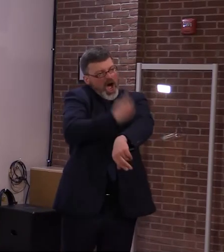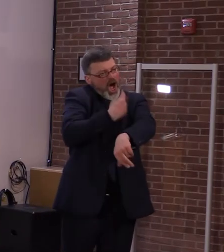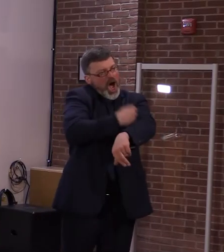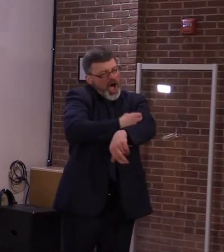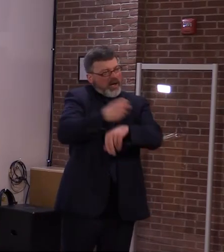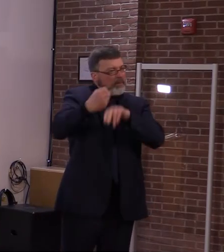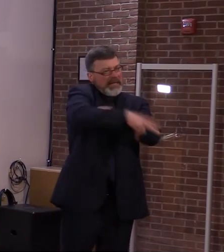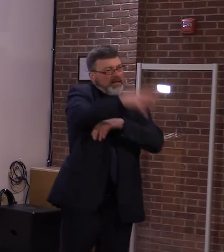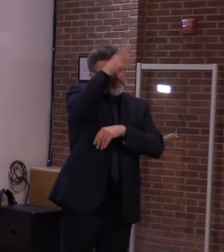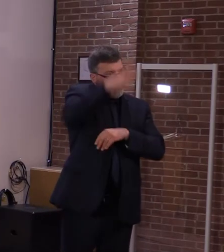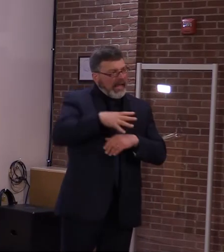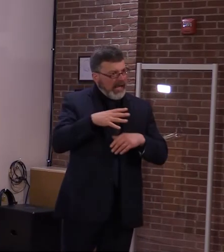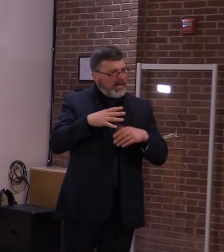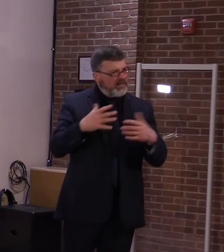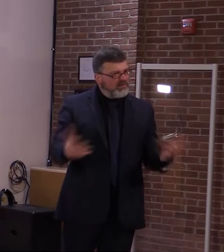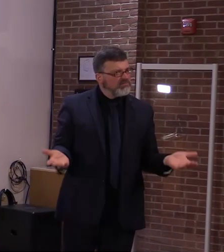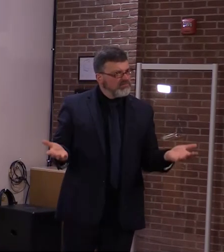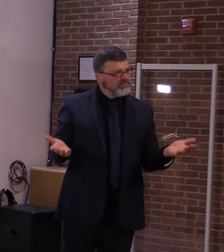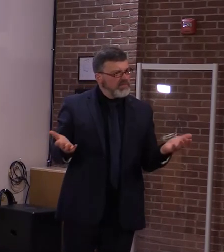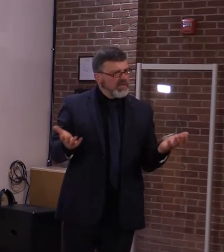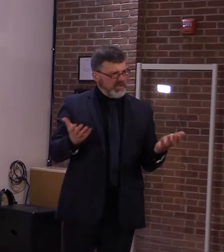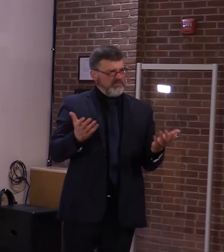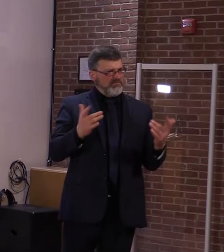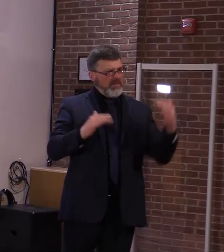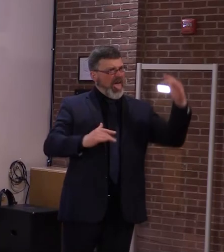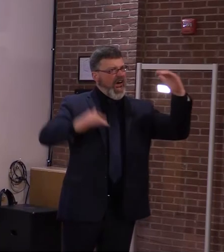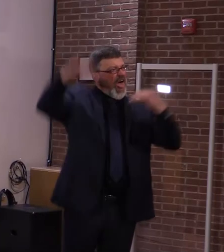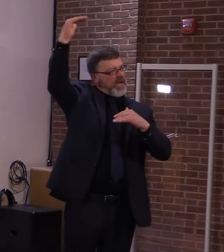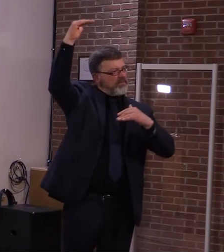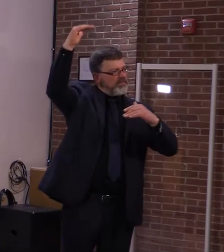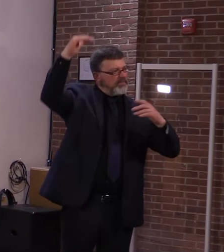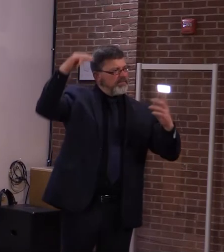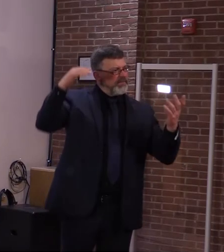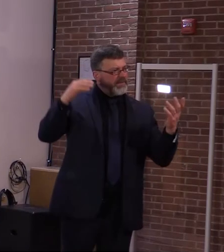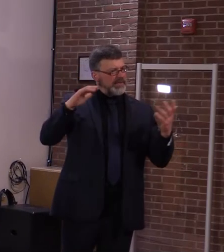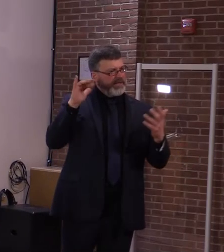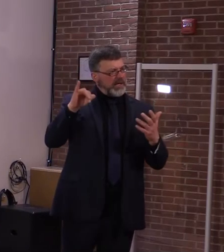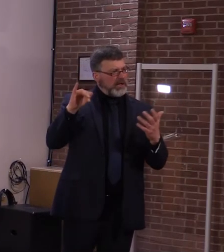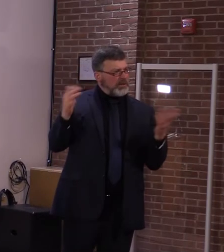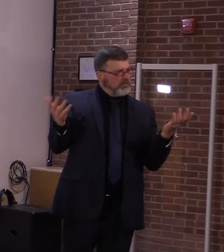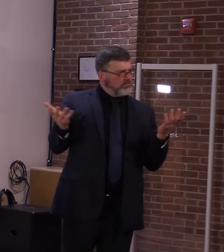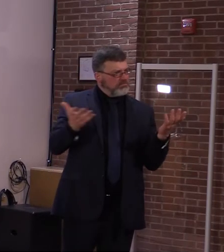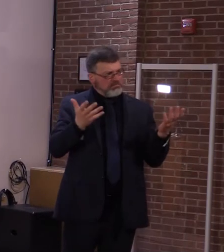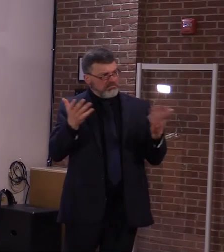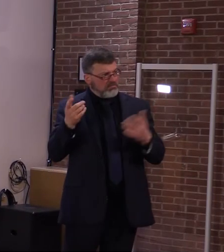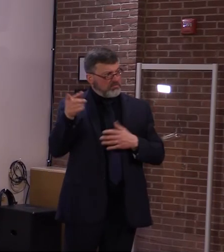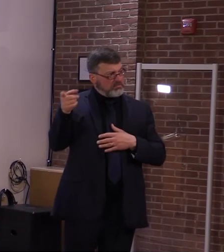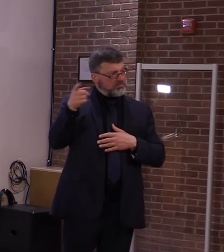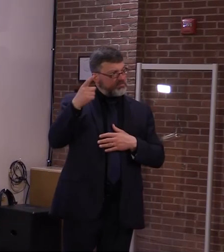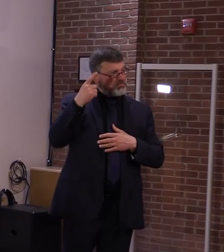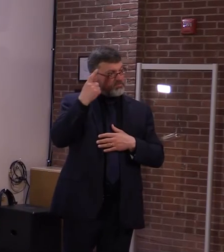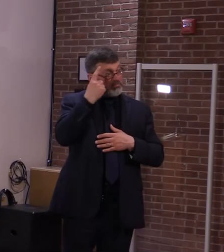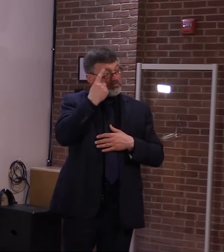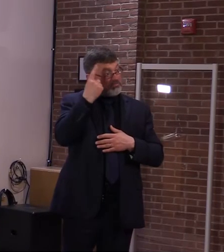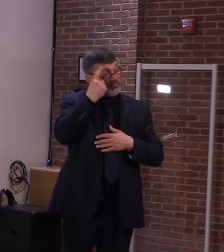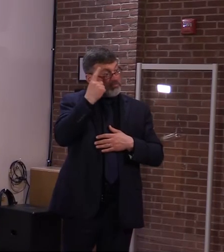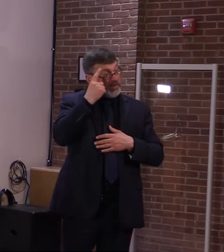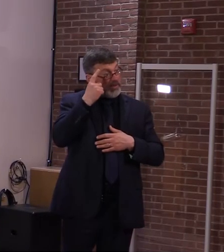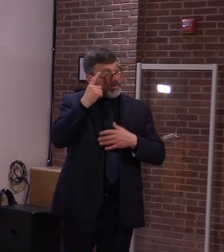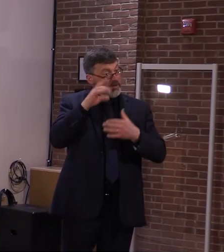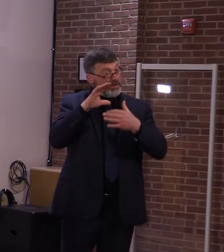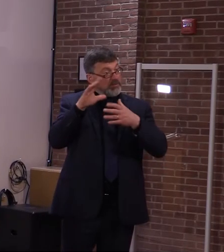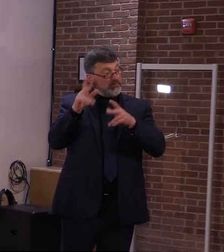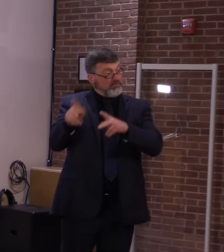that's perhaps related to our some of the occupations that were given priority initially, or are you